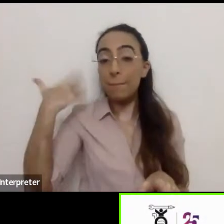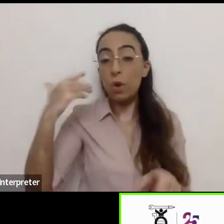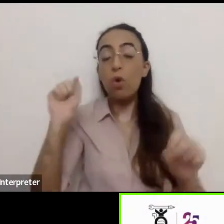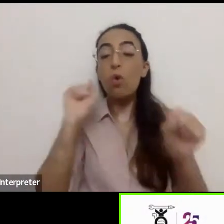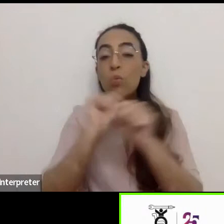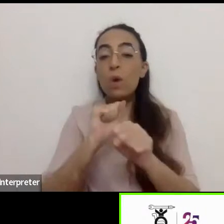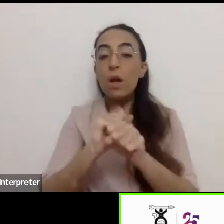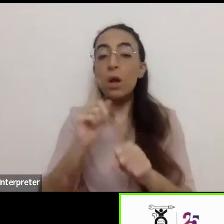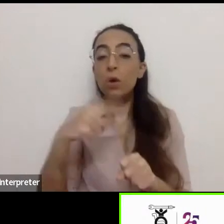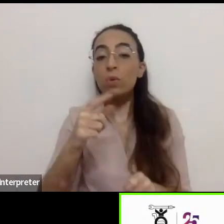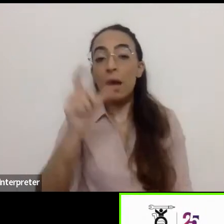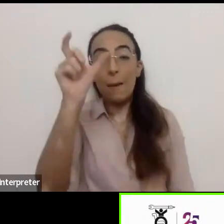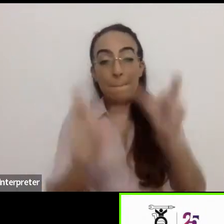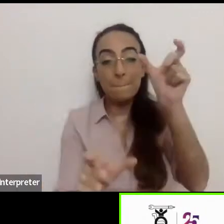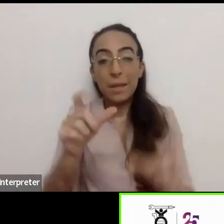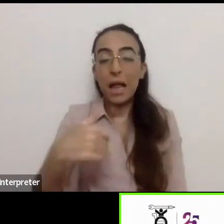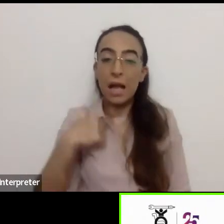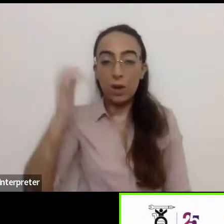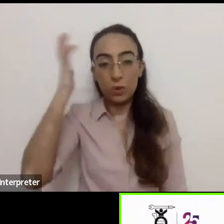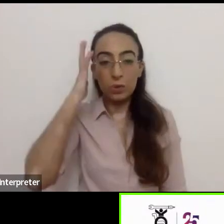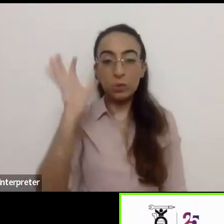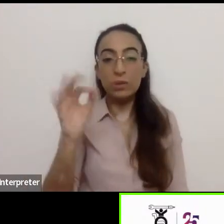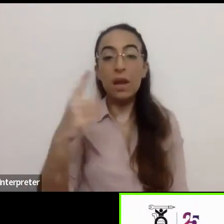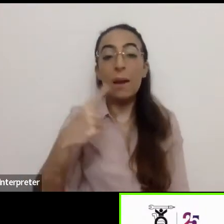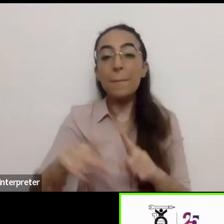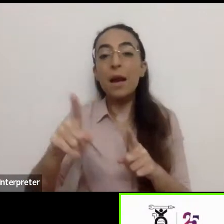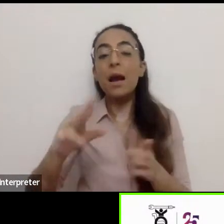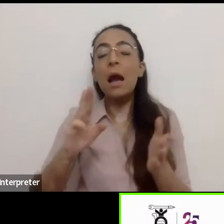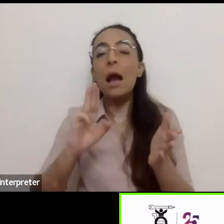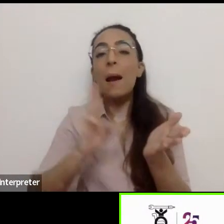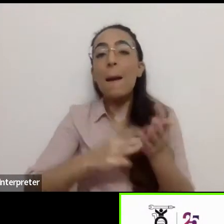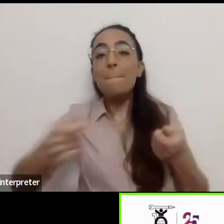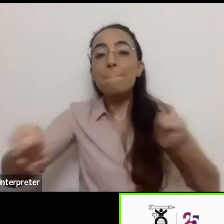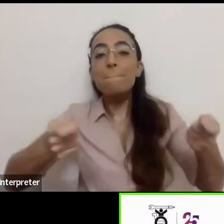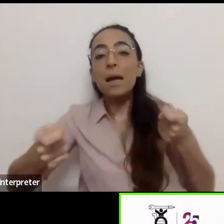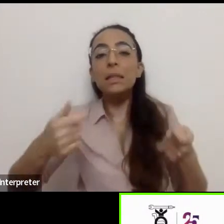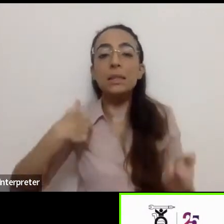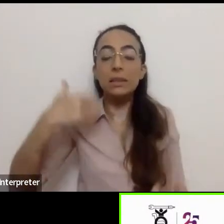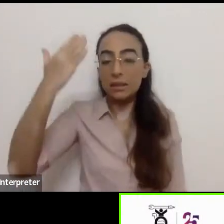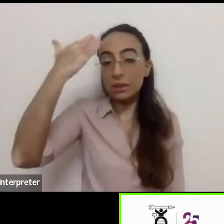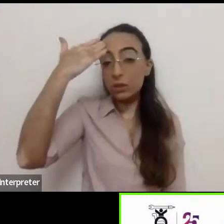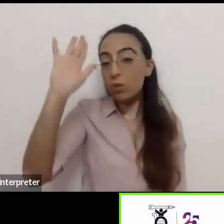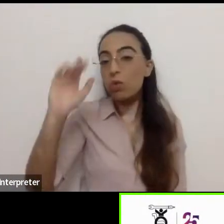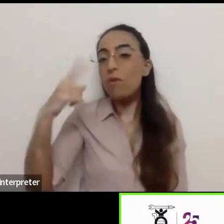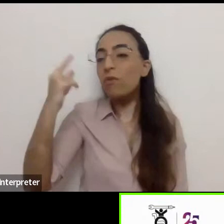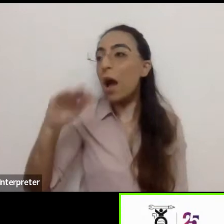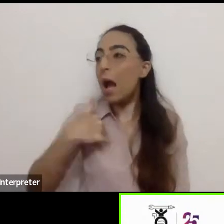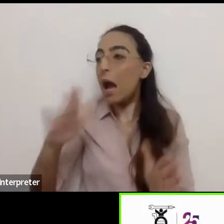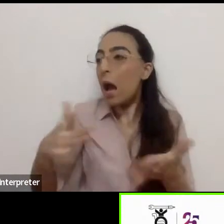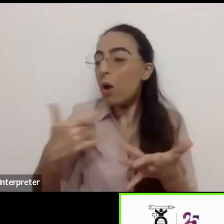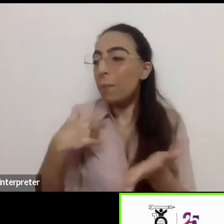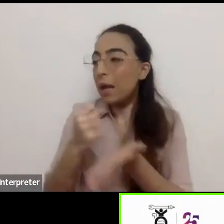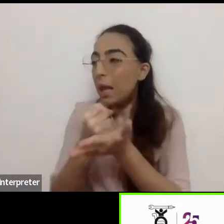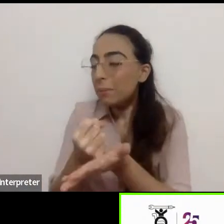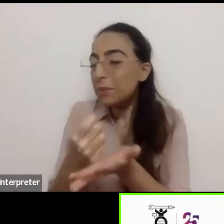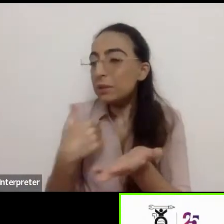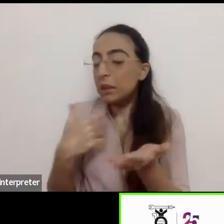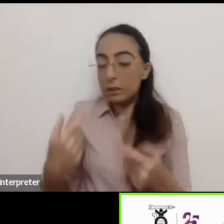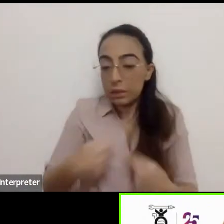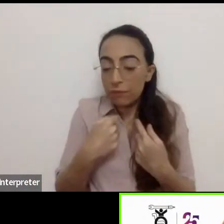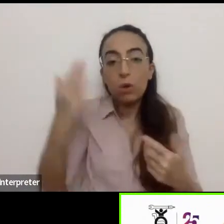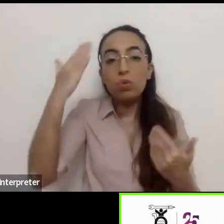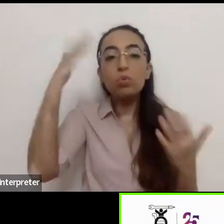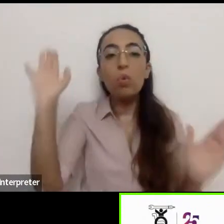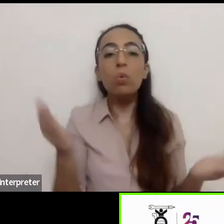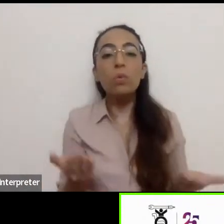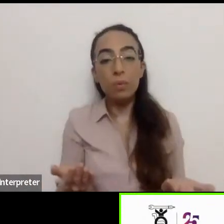everybody is well-intending, but the managers, for example, don't know how to deal. And because, like you mentioned about assimilation,